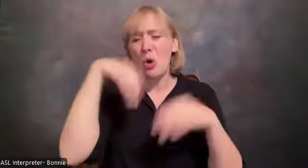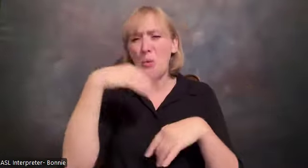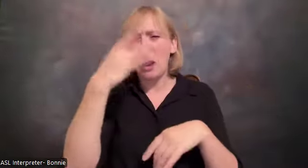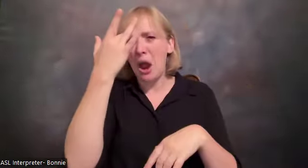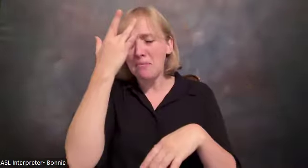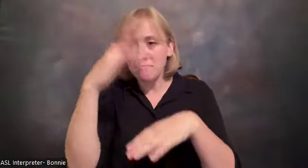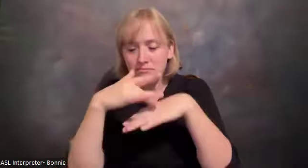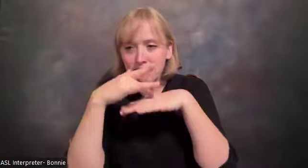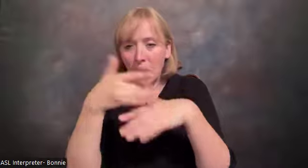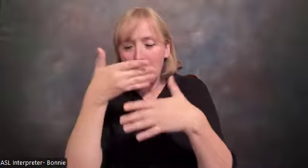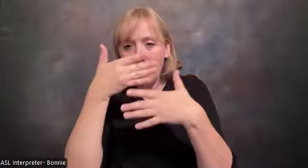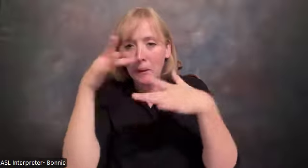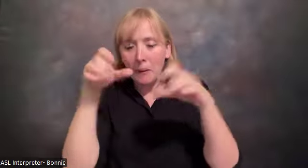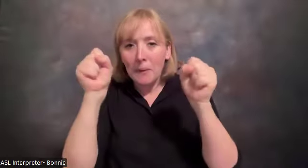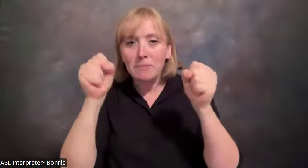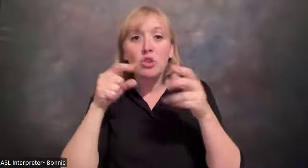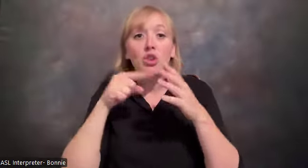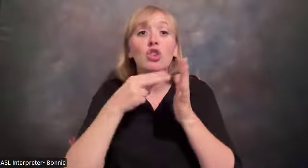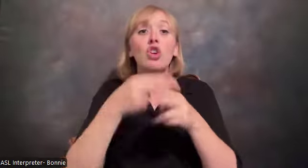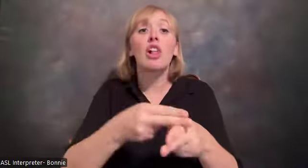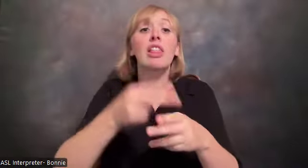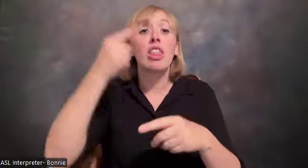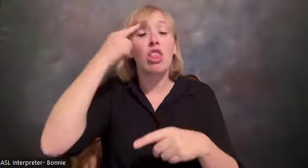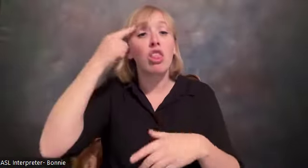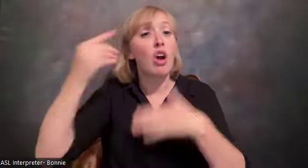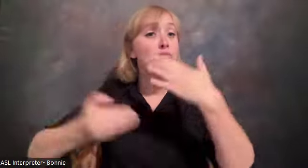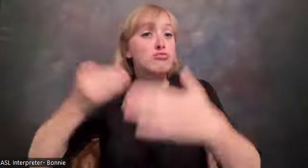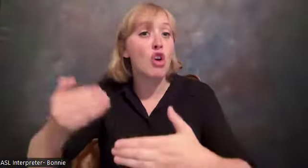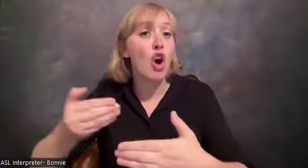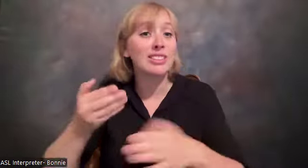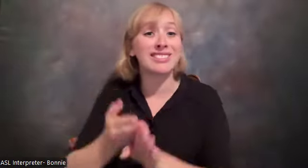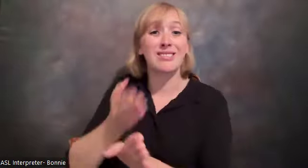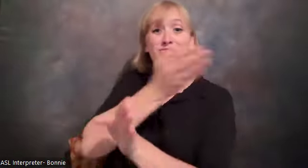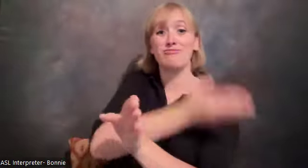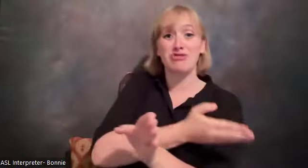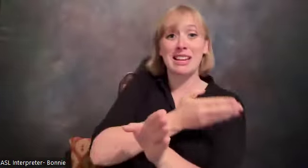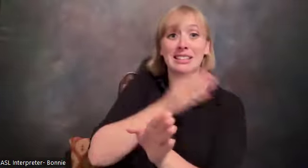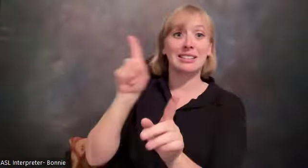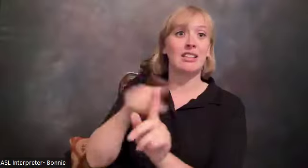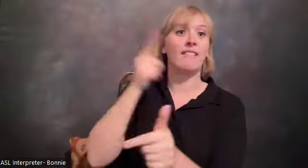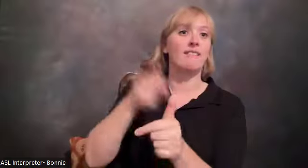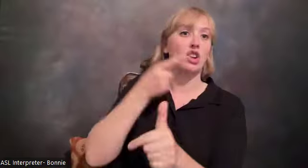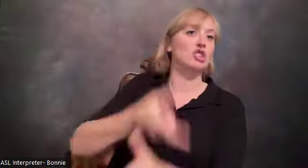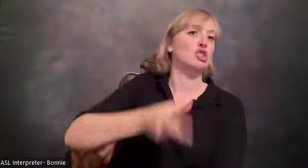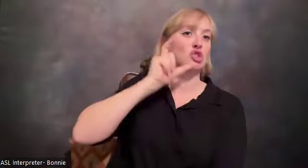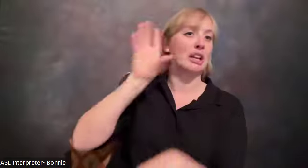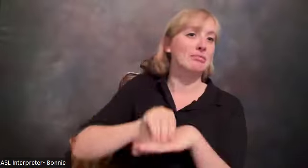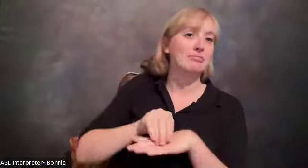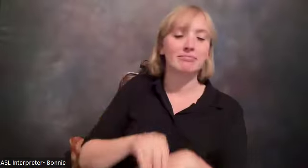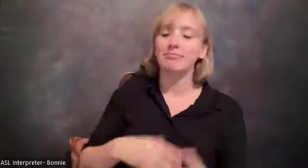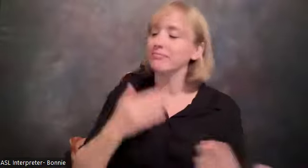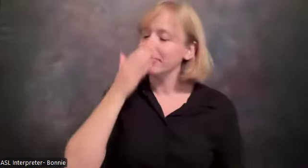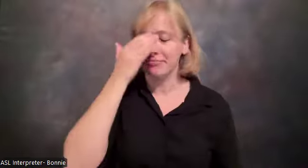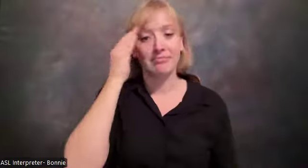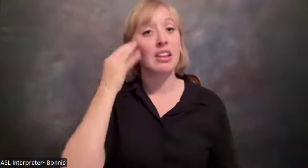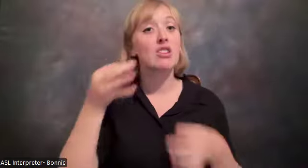it even further home when they call it the thought process that precedes the first drink. The best way that I can